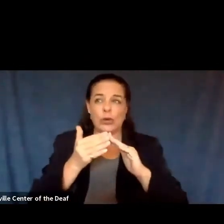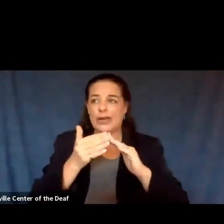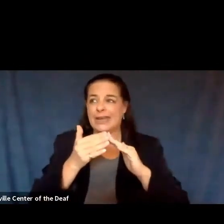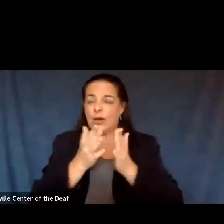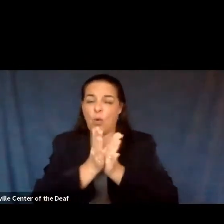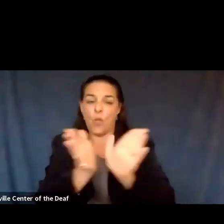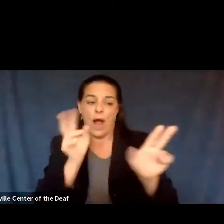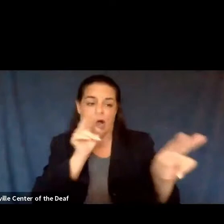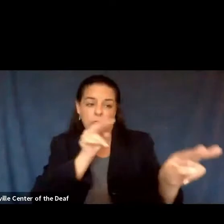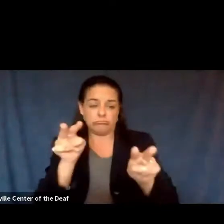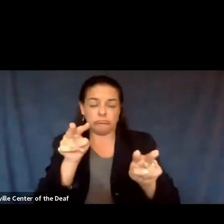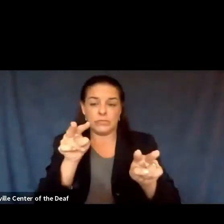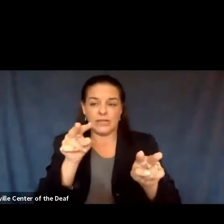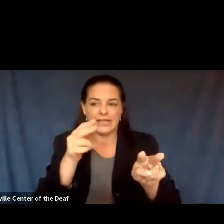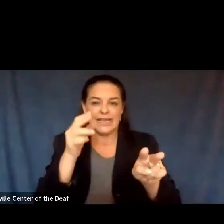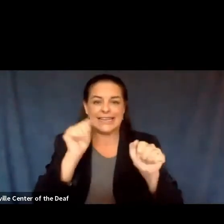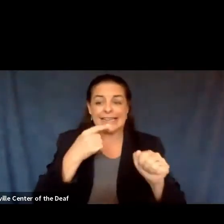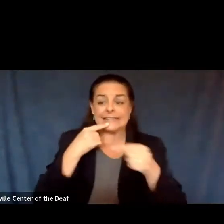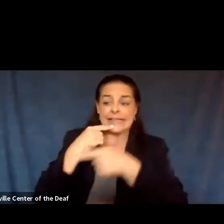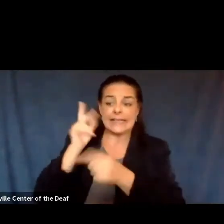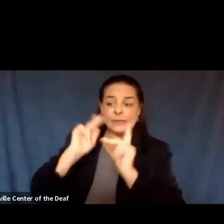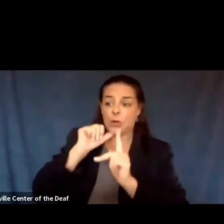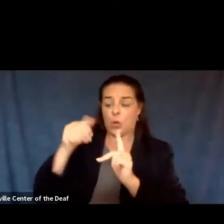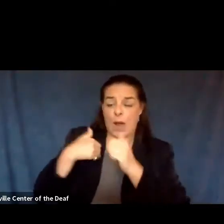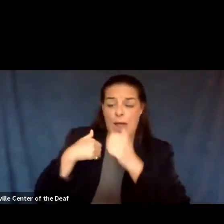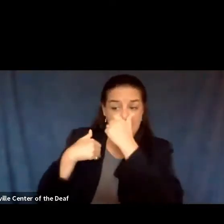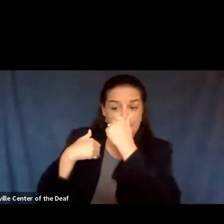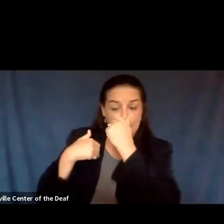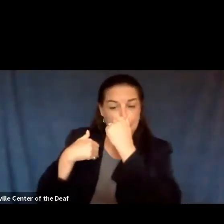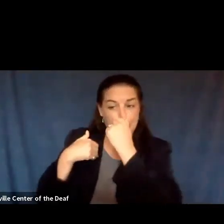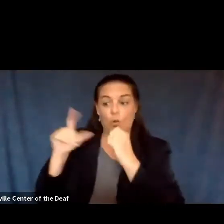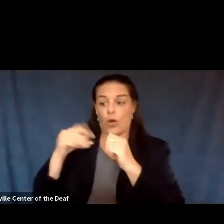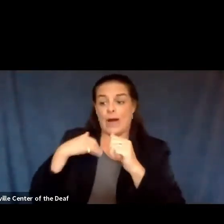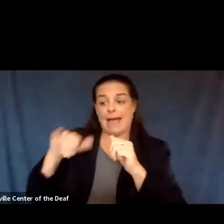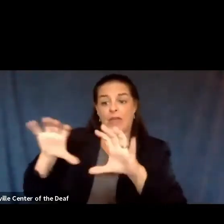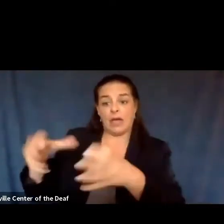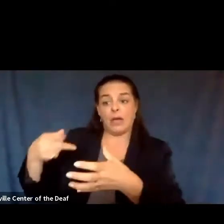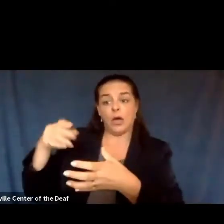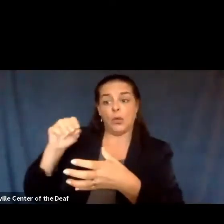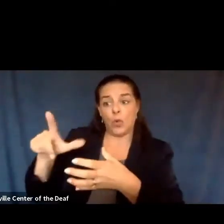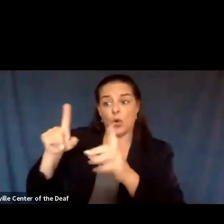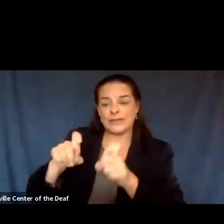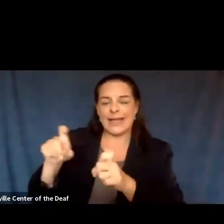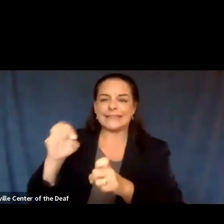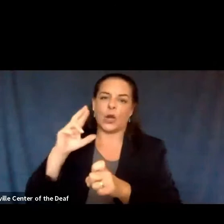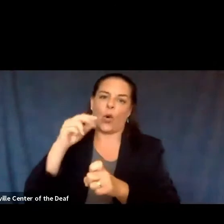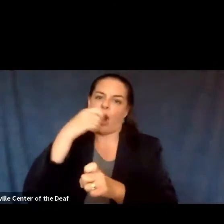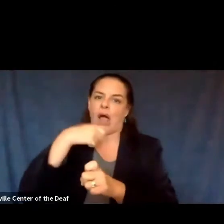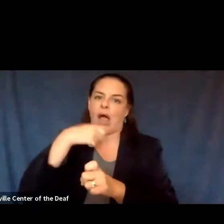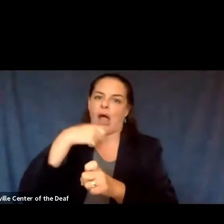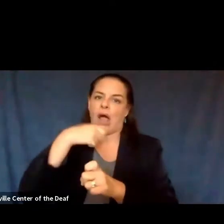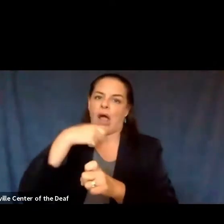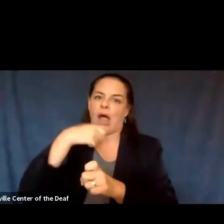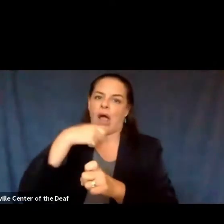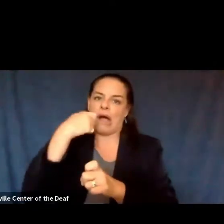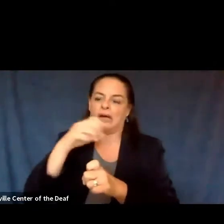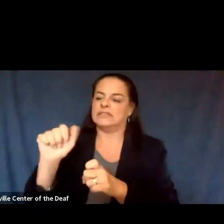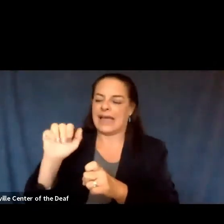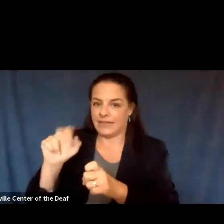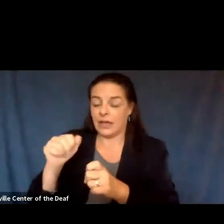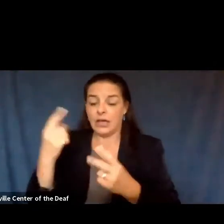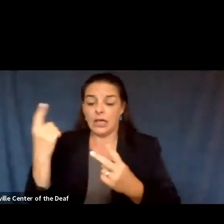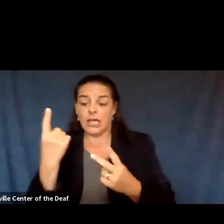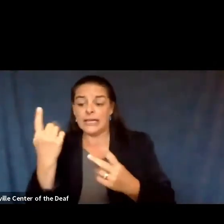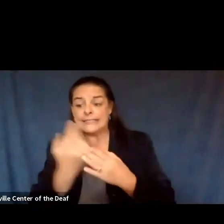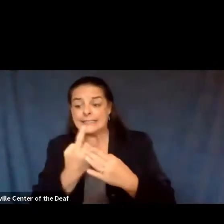tool is to be able to say these people don't have it. The people where you have the pool testing or saliva, somebody in this group has it, or maybe more than